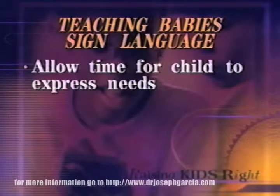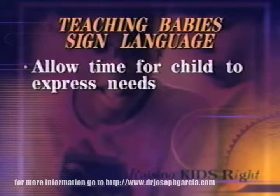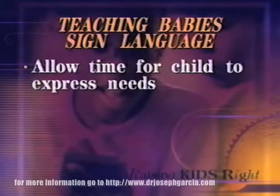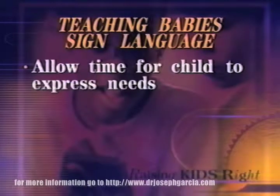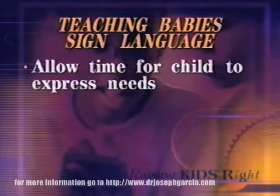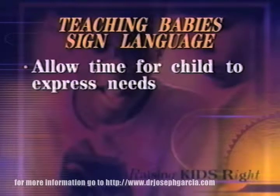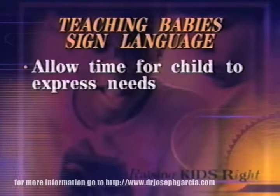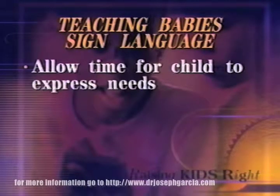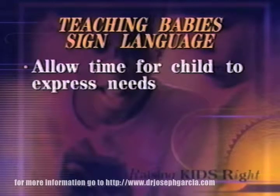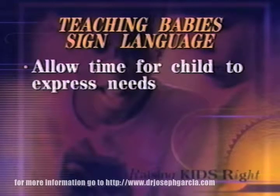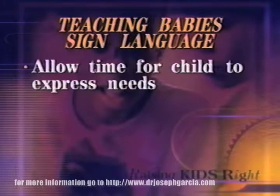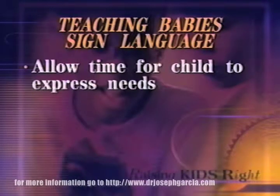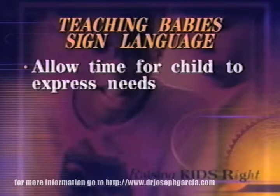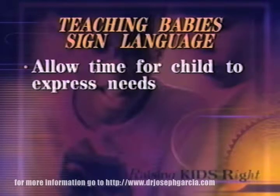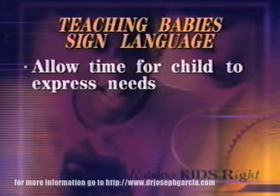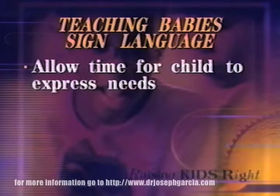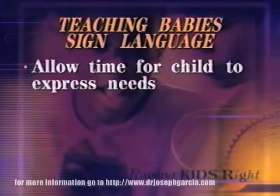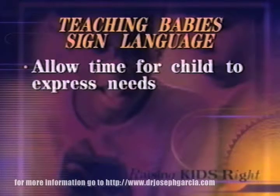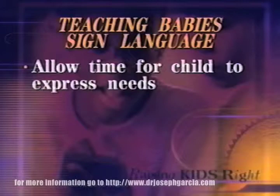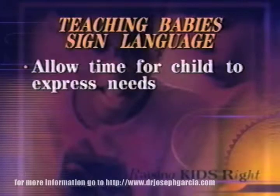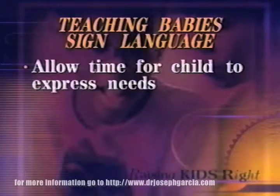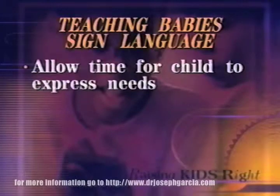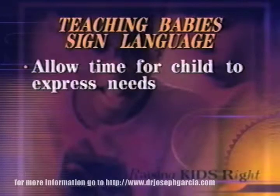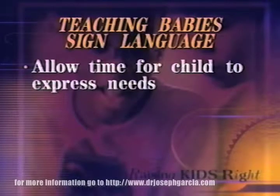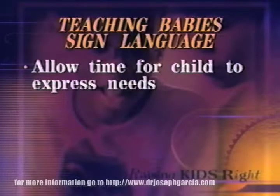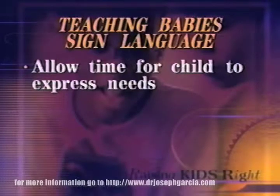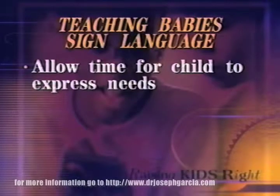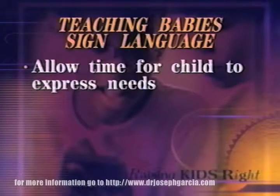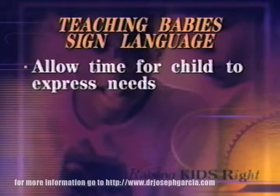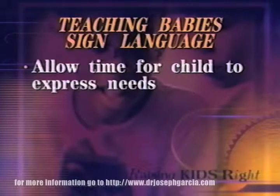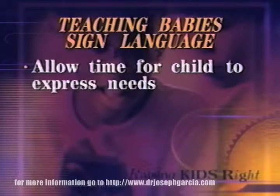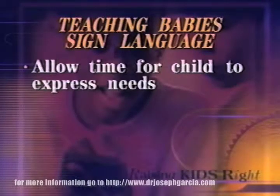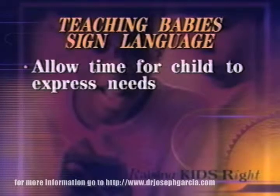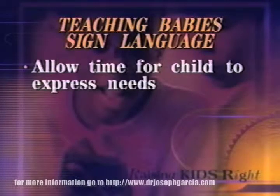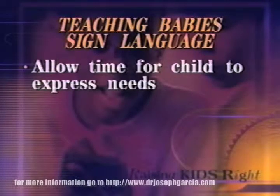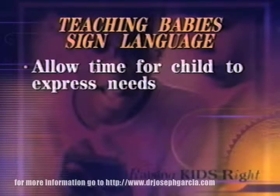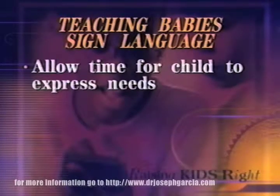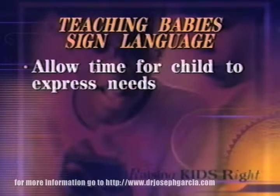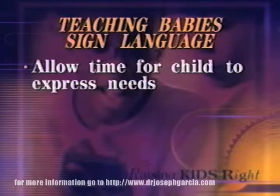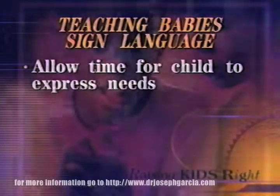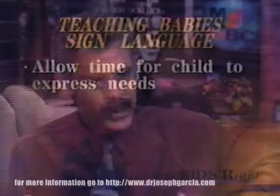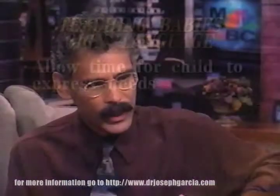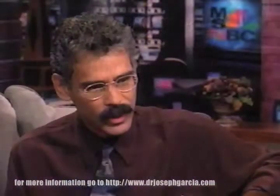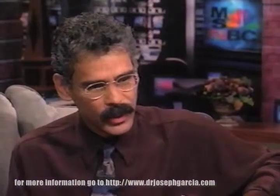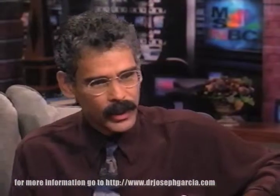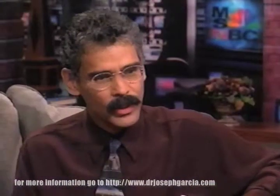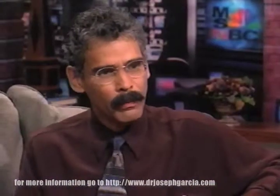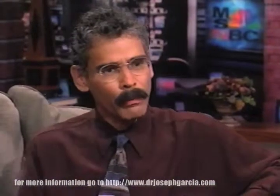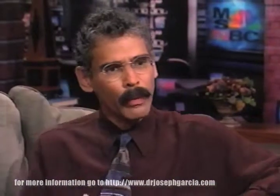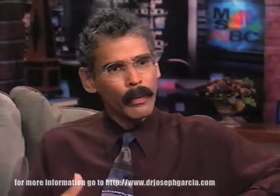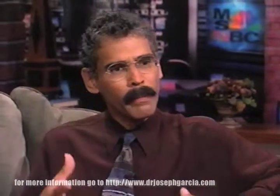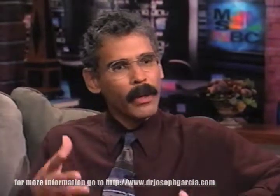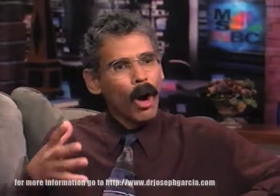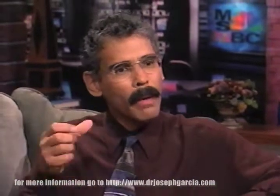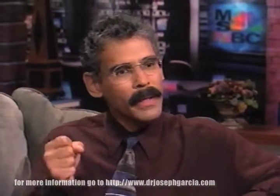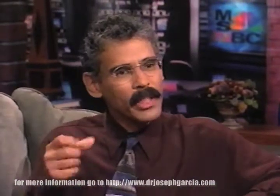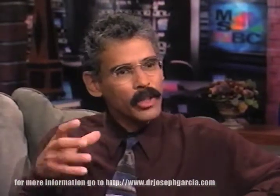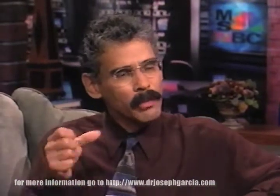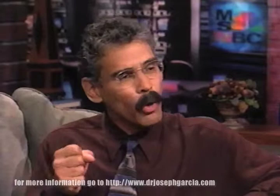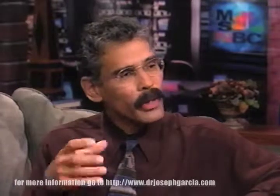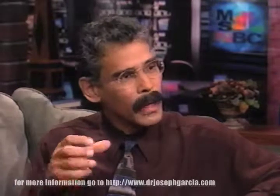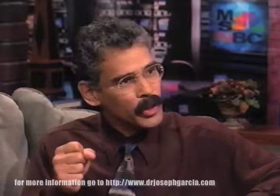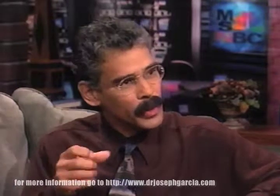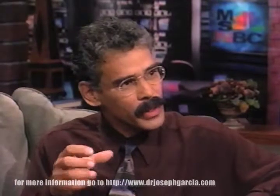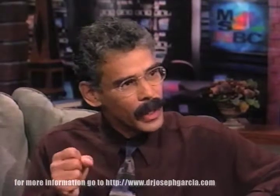sign right away, or will you develop your own language with the child? Well, I don't recommend teaching signs to kids. I recommend